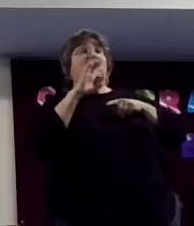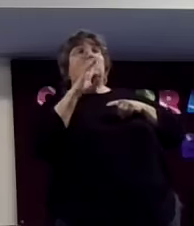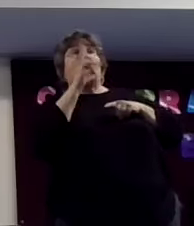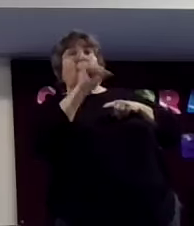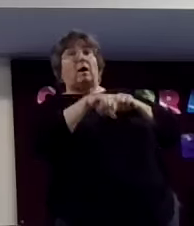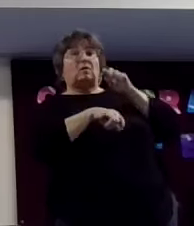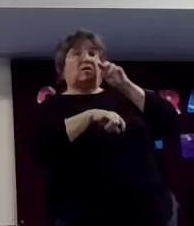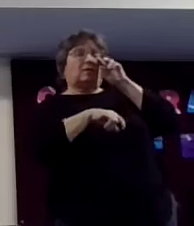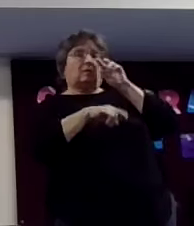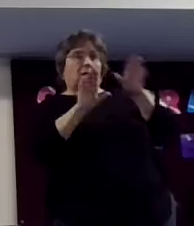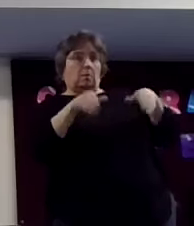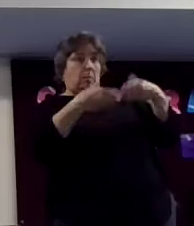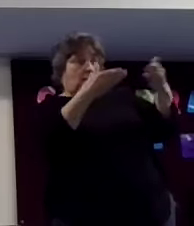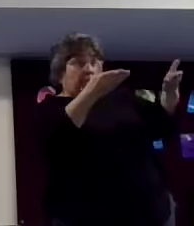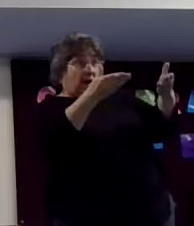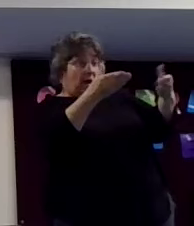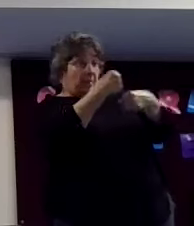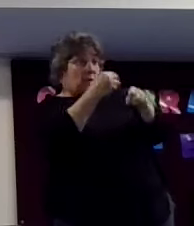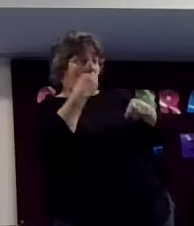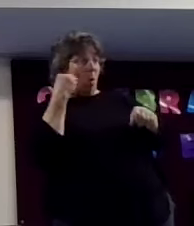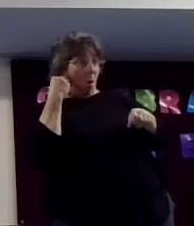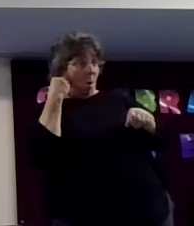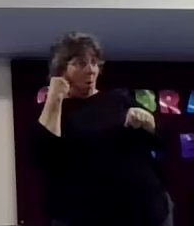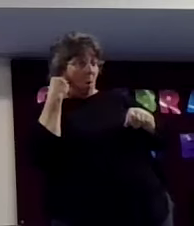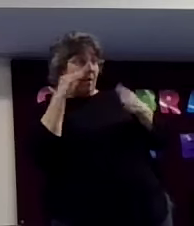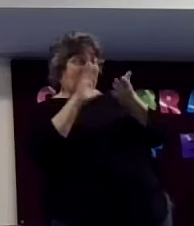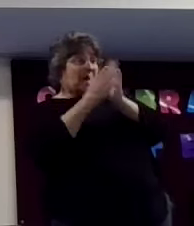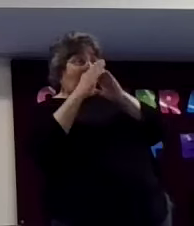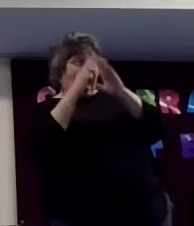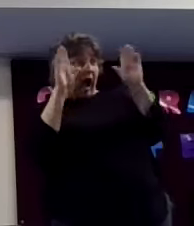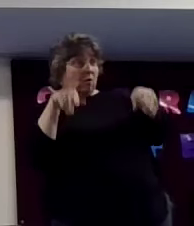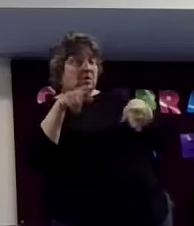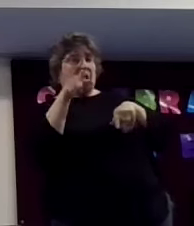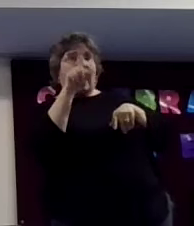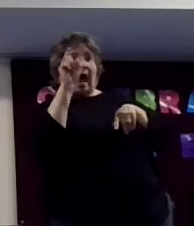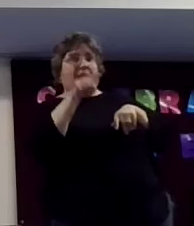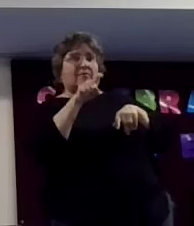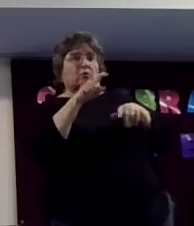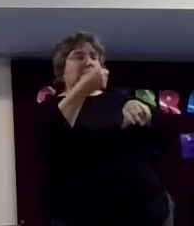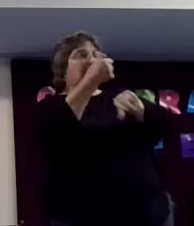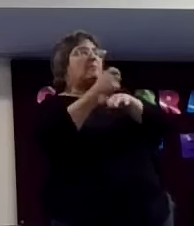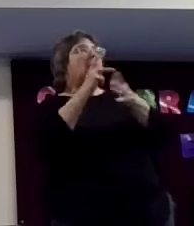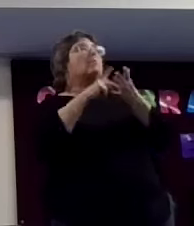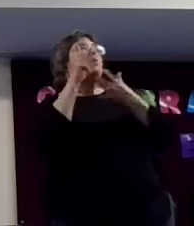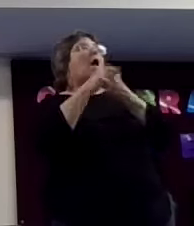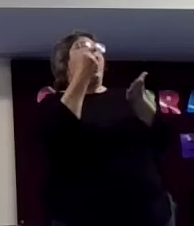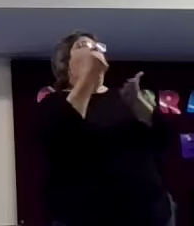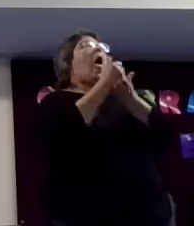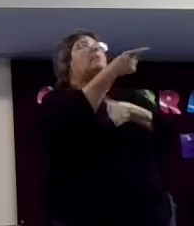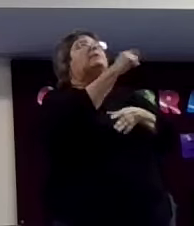talking about providing and making their homes into houses, you have to implement a program to help them, to protect